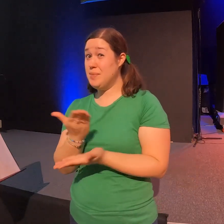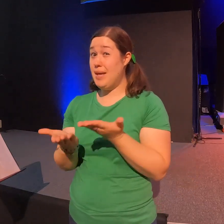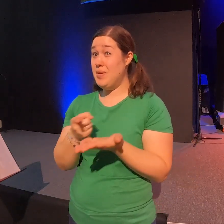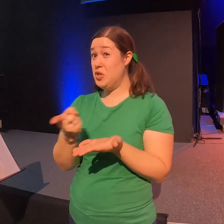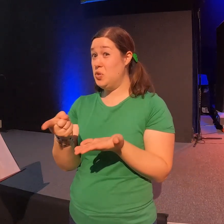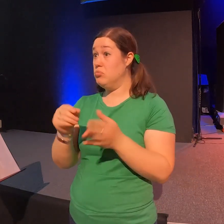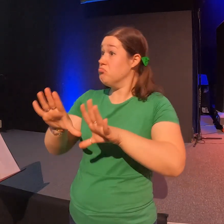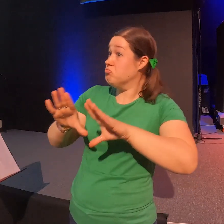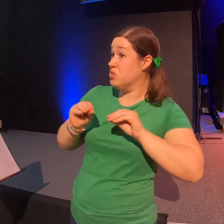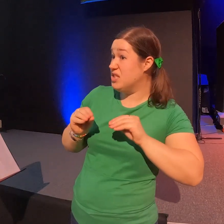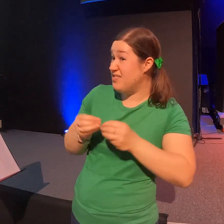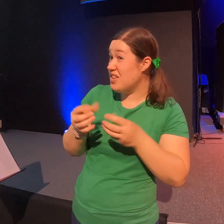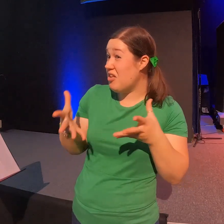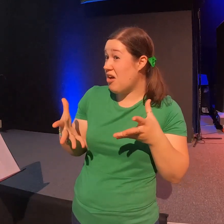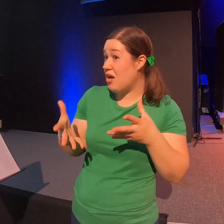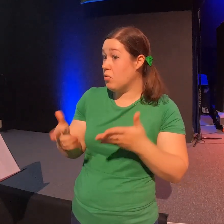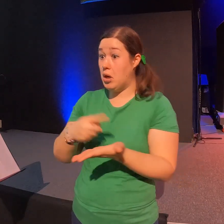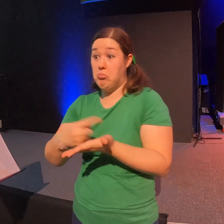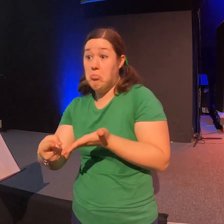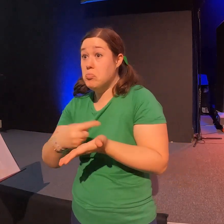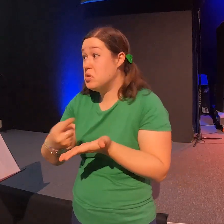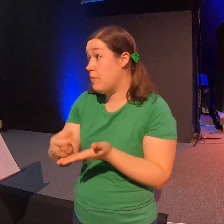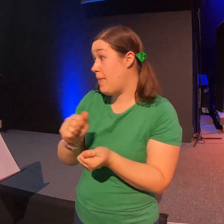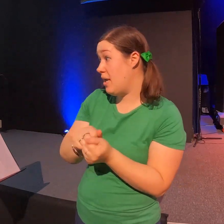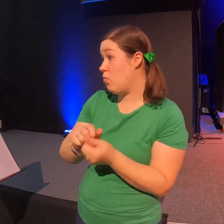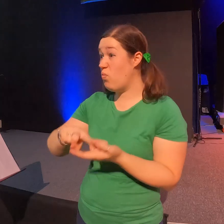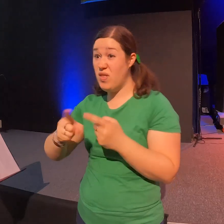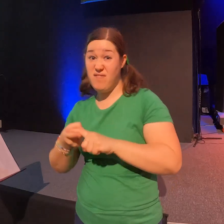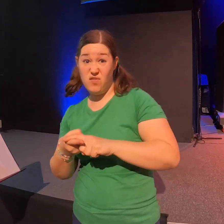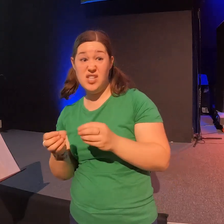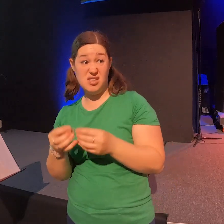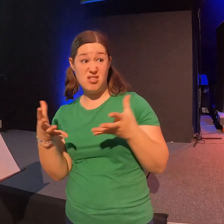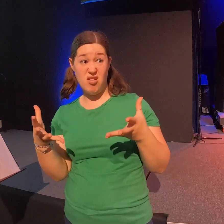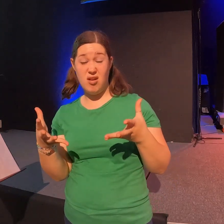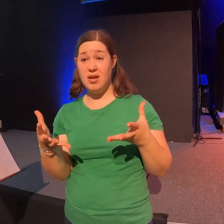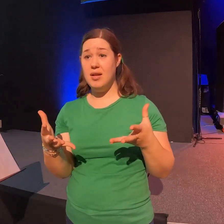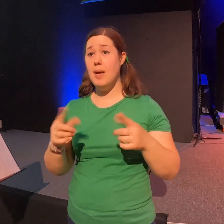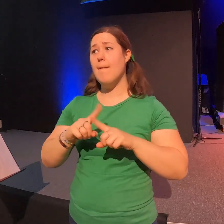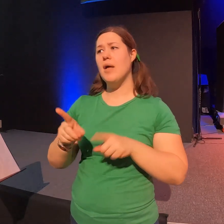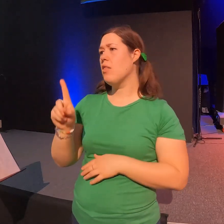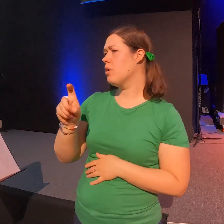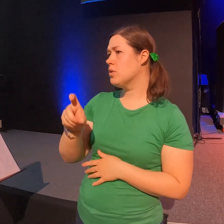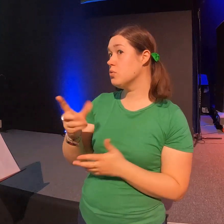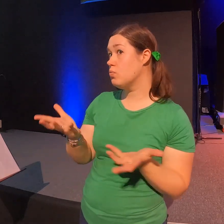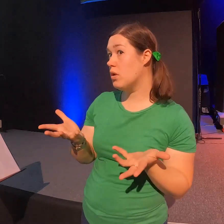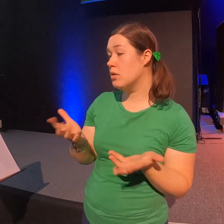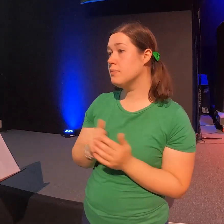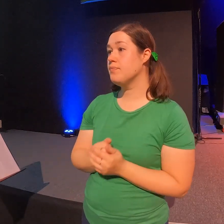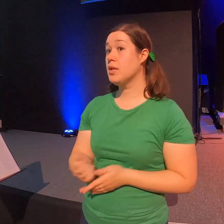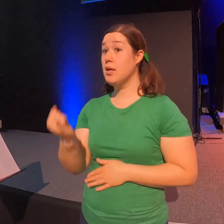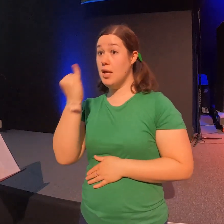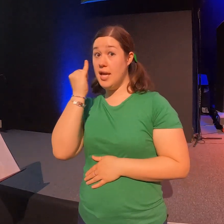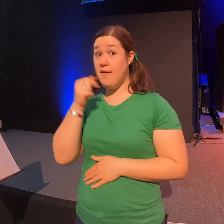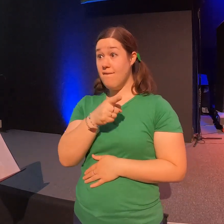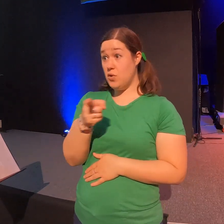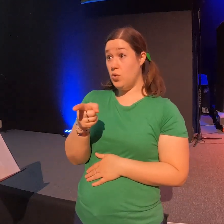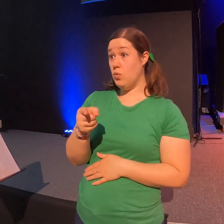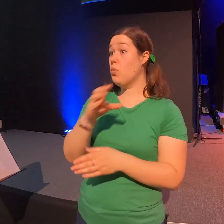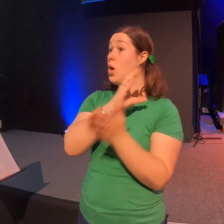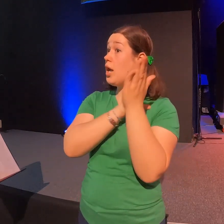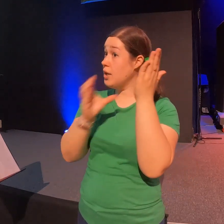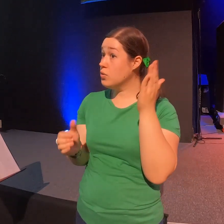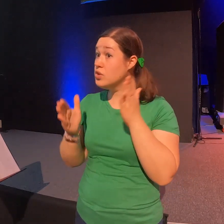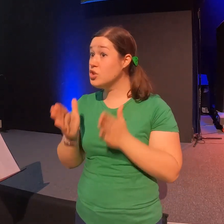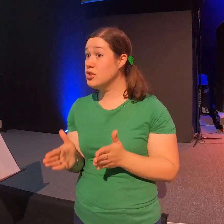debate your friends a lot when it comes to this question. But the question is, if you're a Christian, do you have to go to church? And the